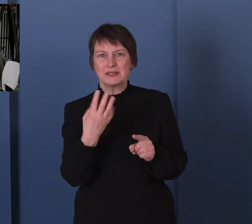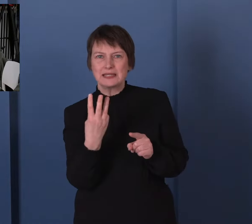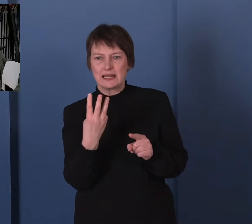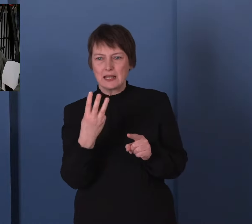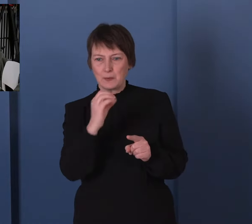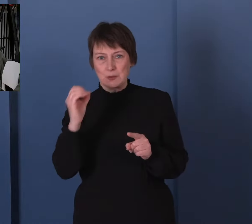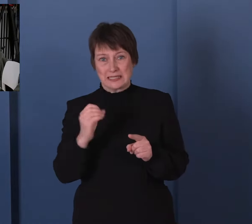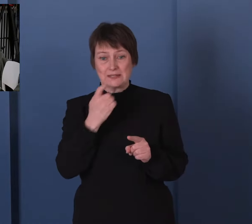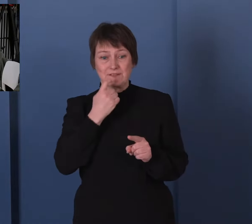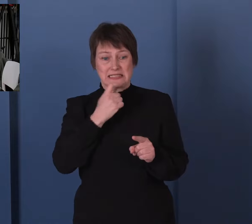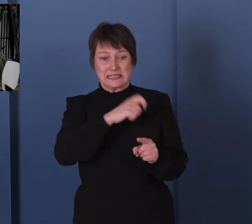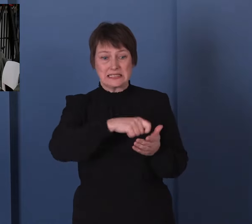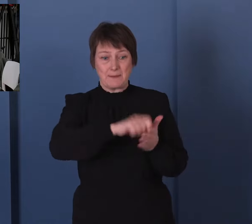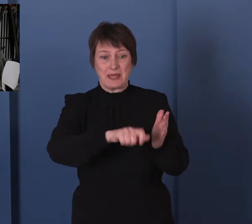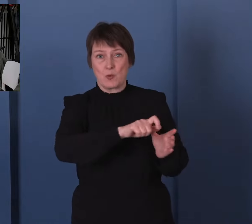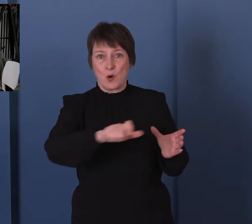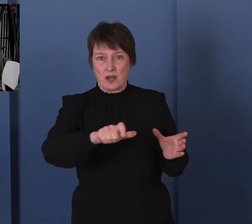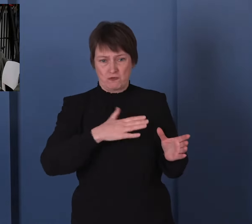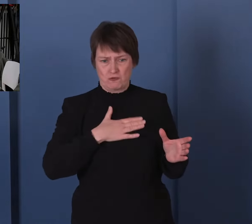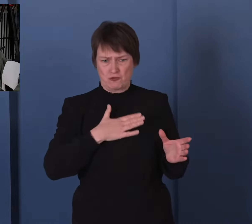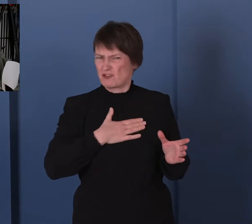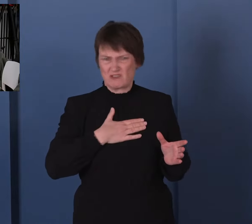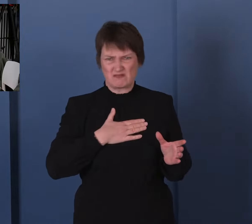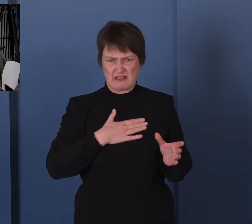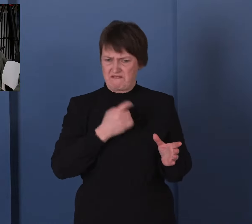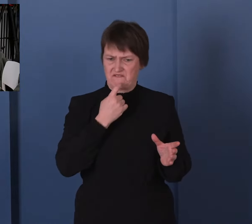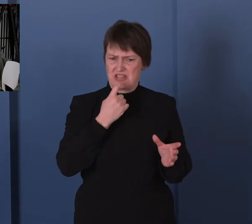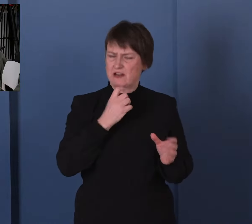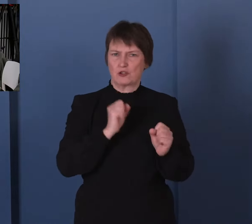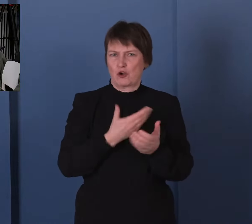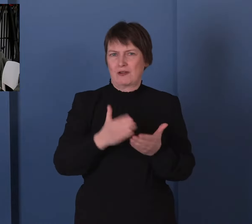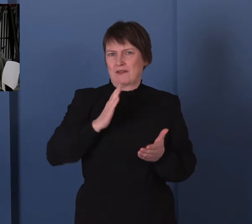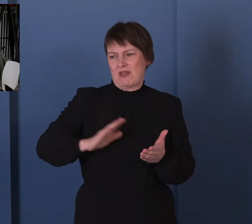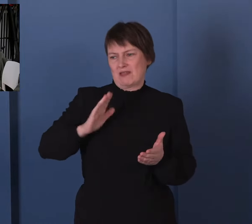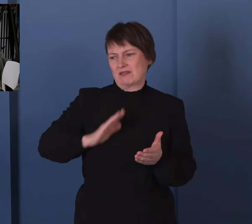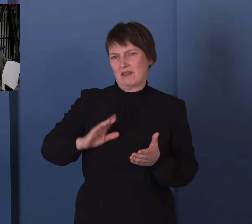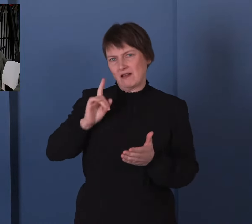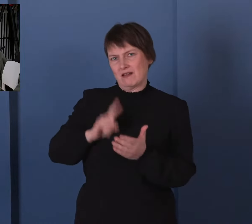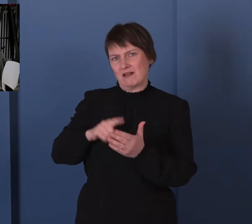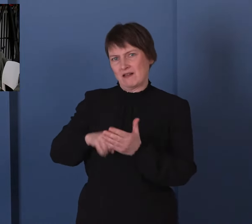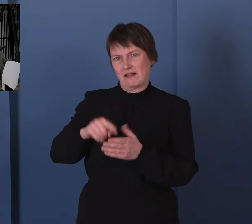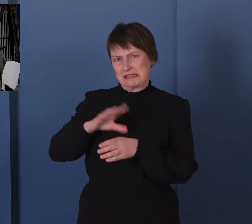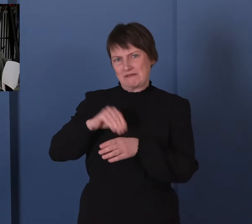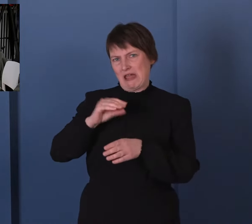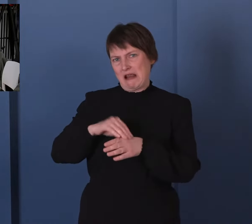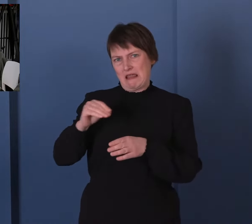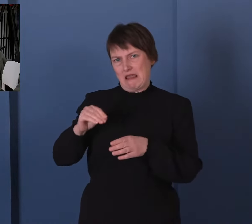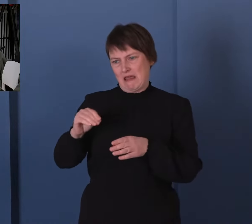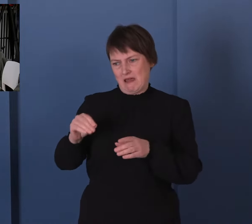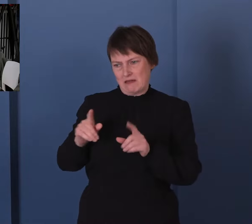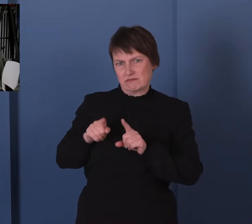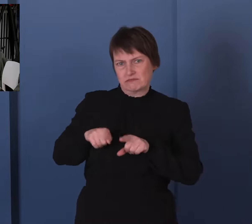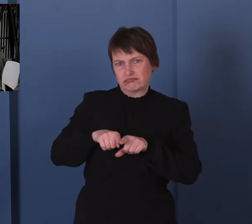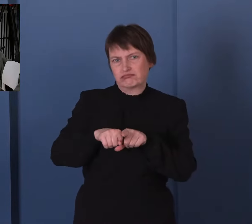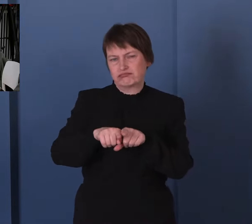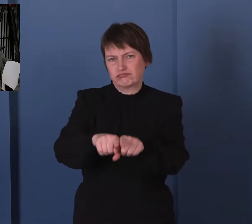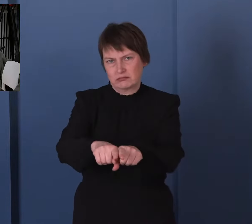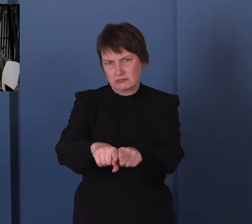wait for Sweden if Swedish NATO application takes longer due to Turkish